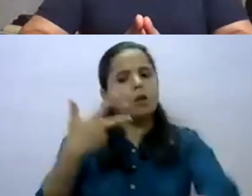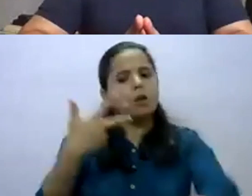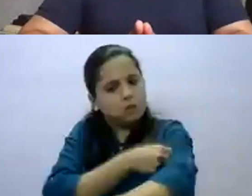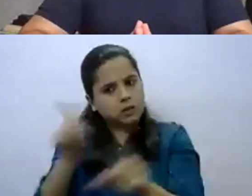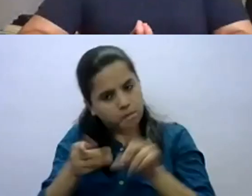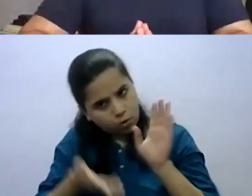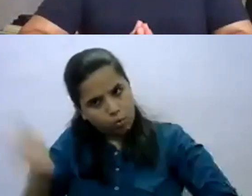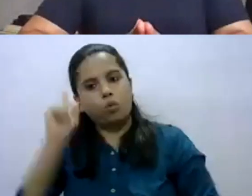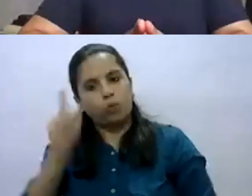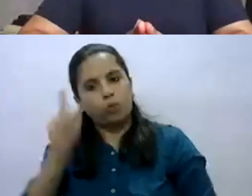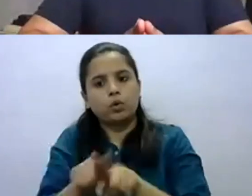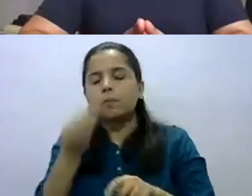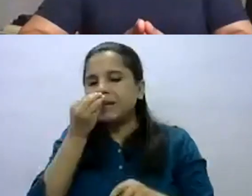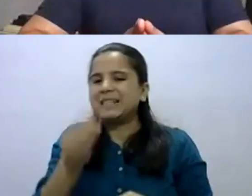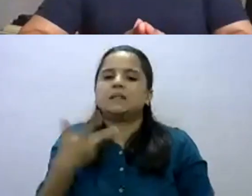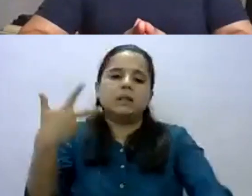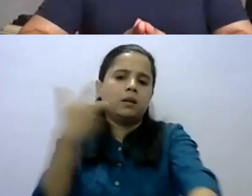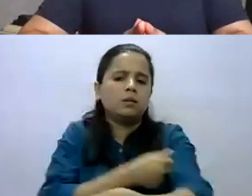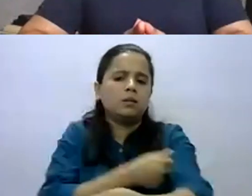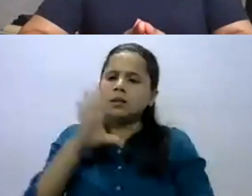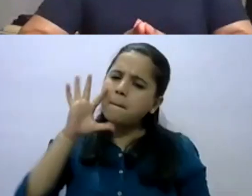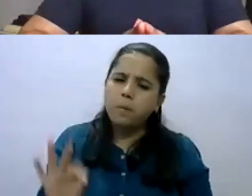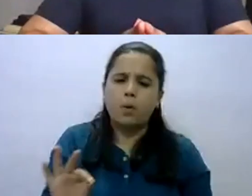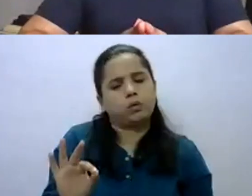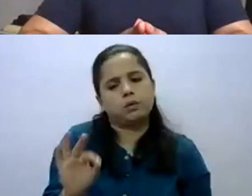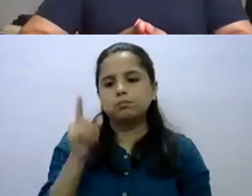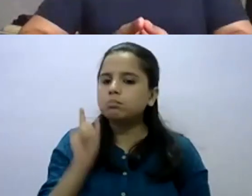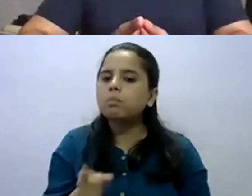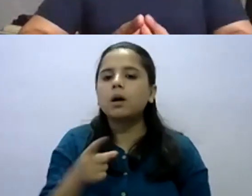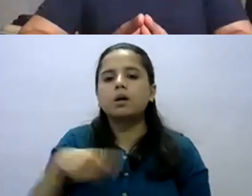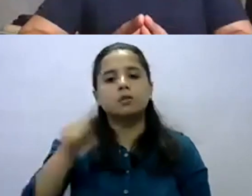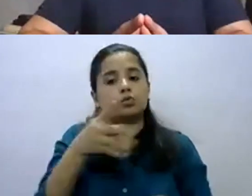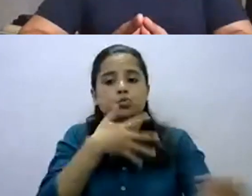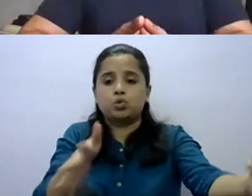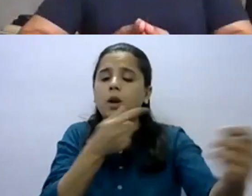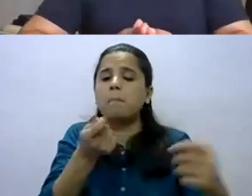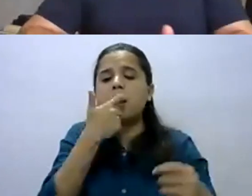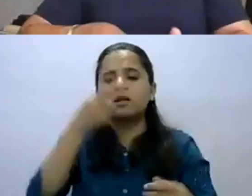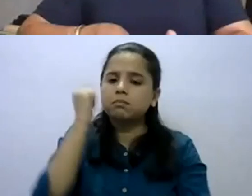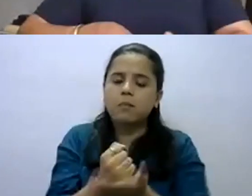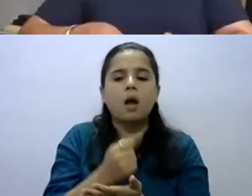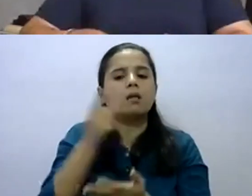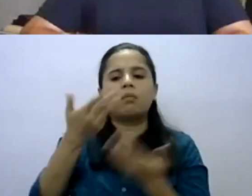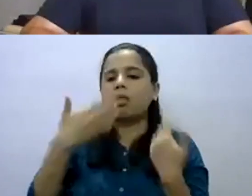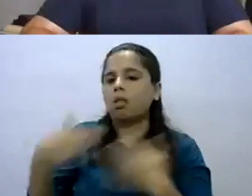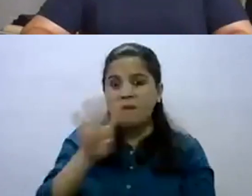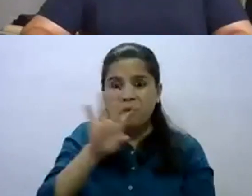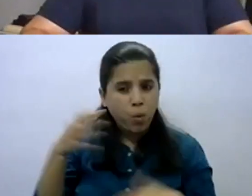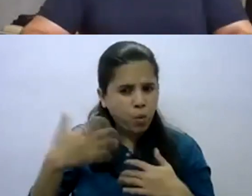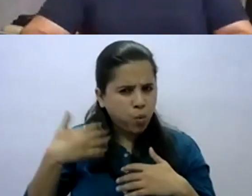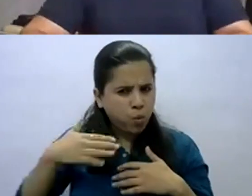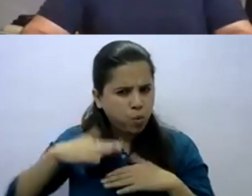and just please take the vaccine. It is very important. And you take your sugar medicines and control it. 400 is very high,